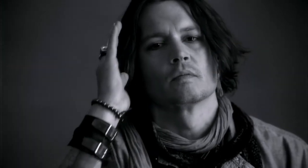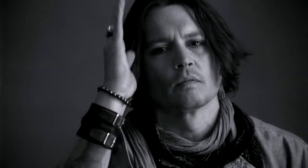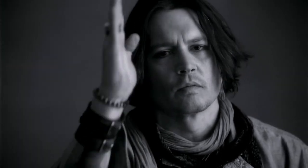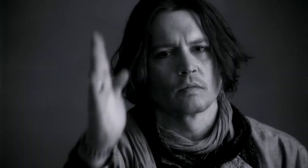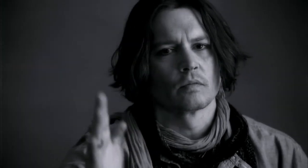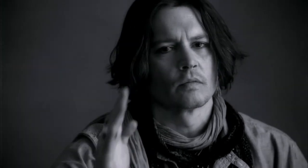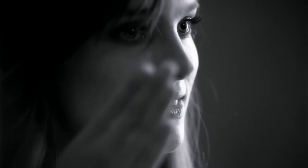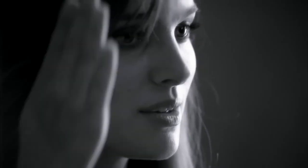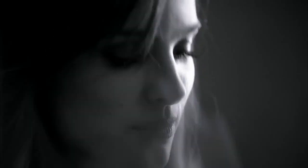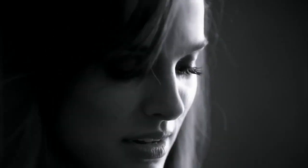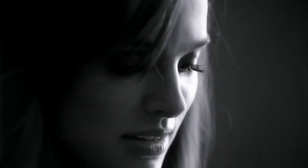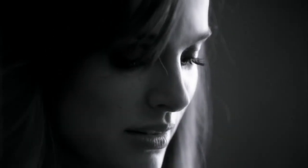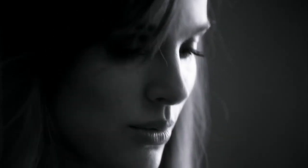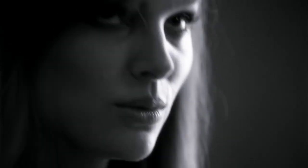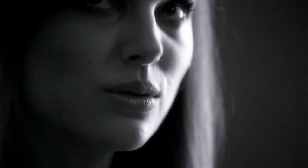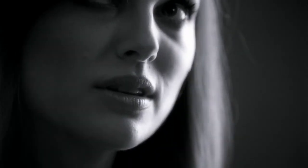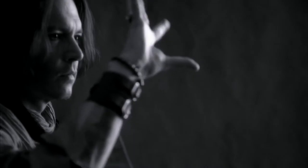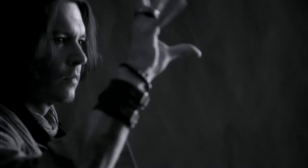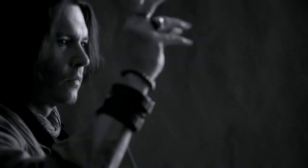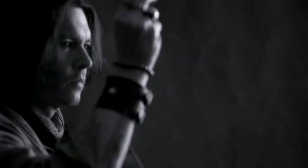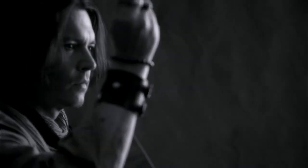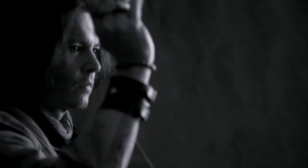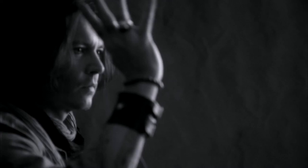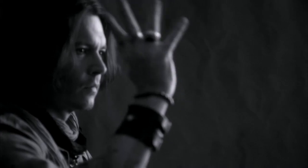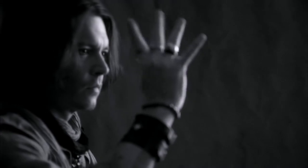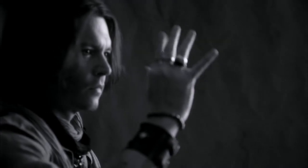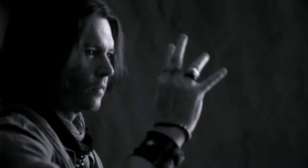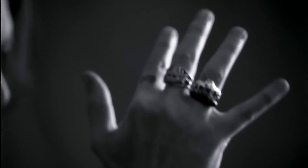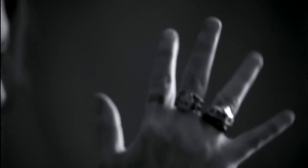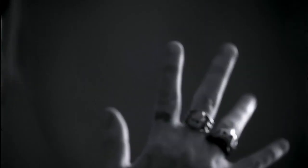She said that someday soon the sun was gonna shine,